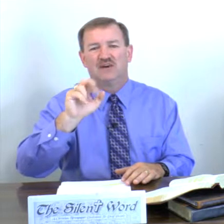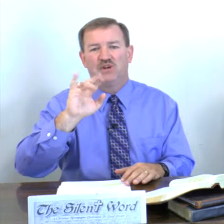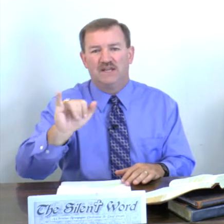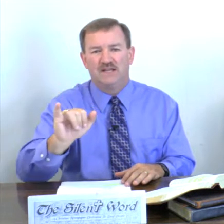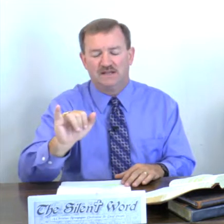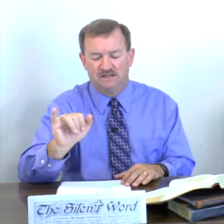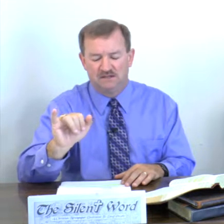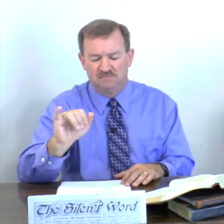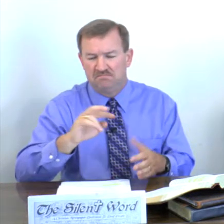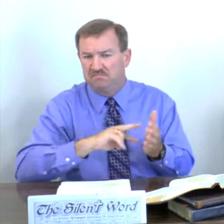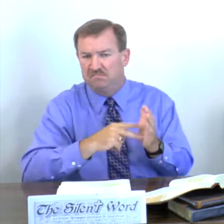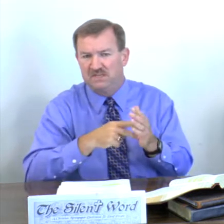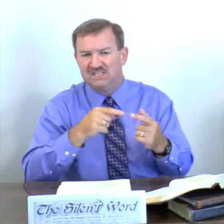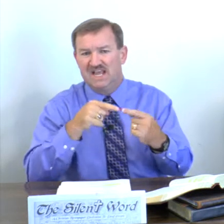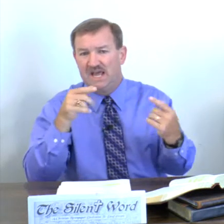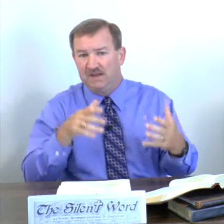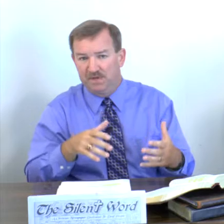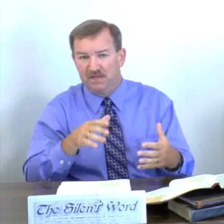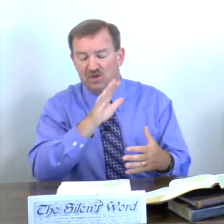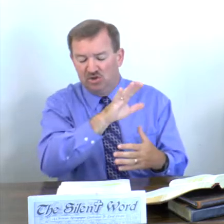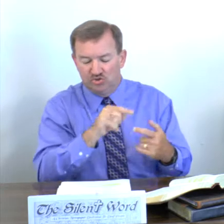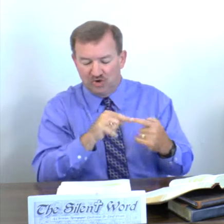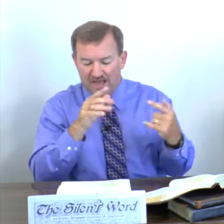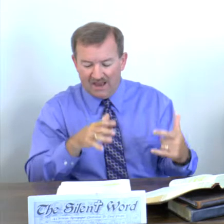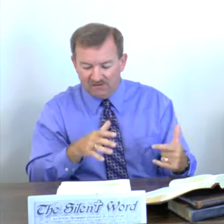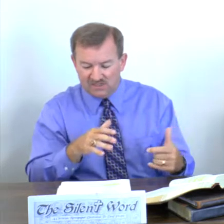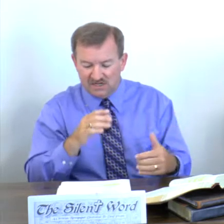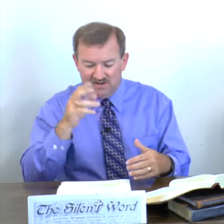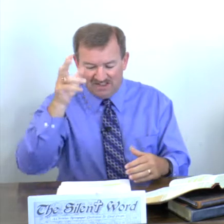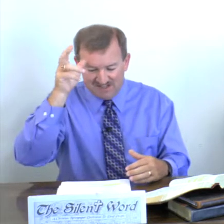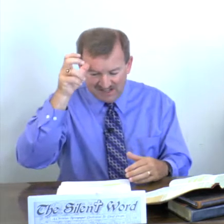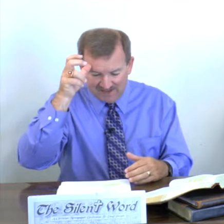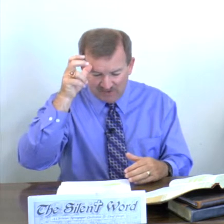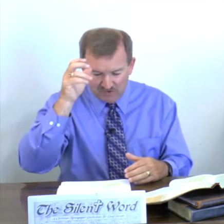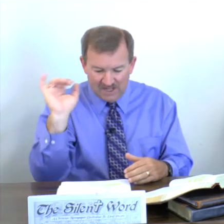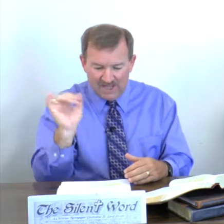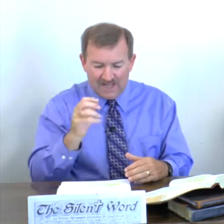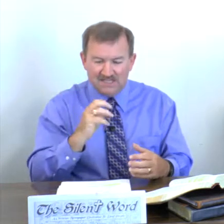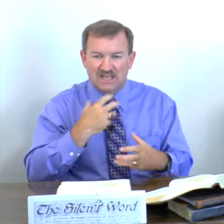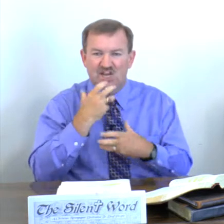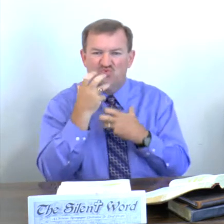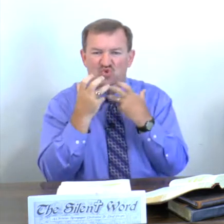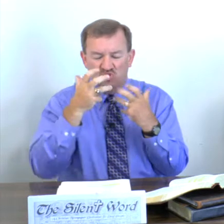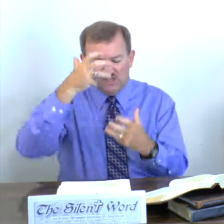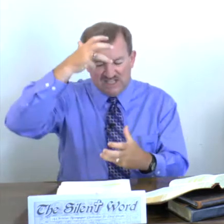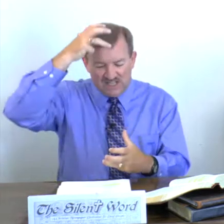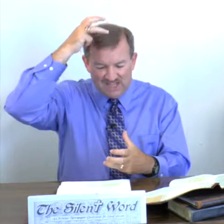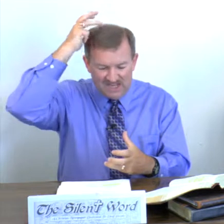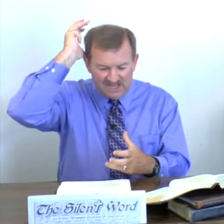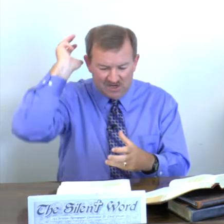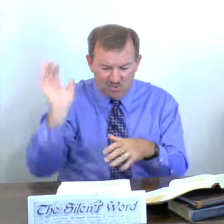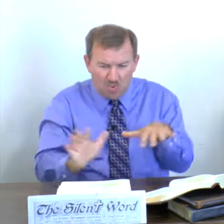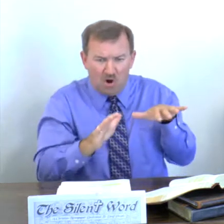adversary means enemy. Your adversary, the devil, as a roaring lion,